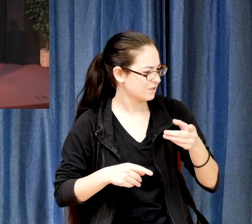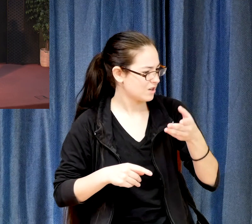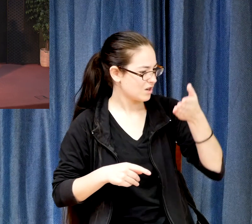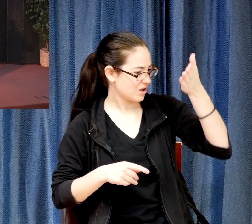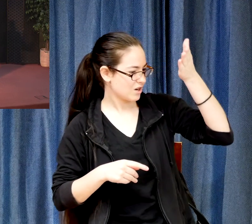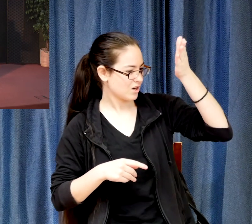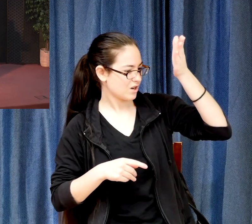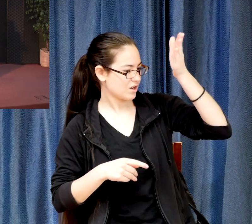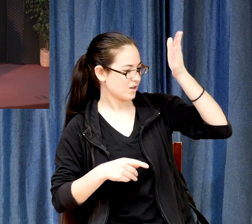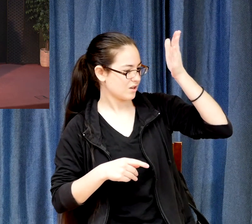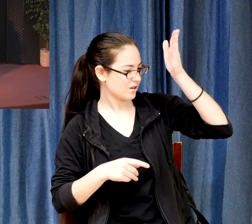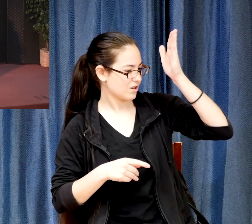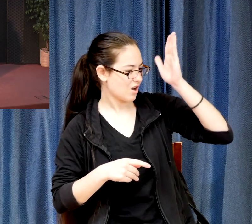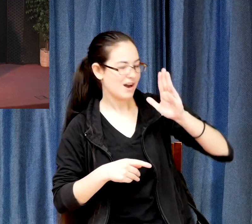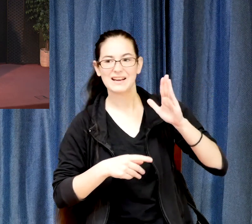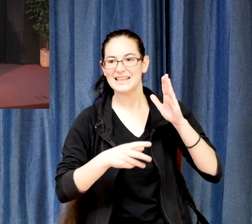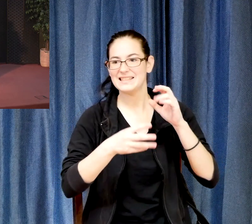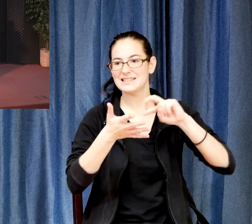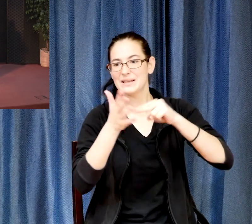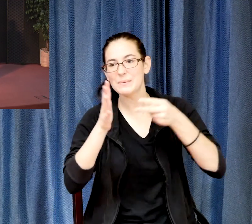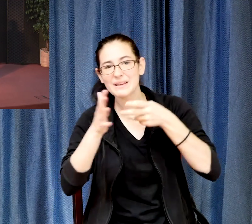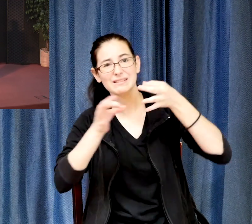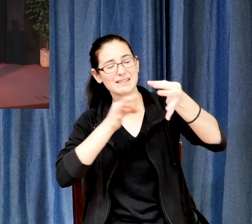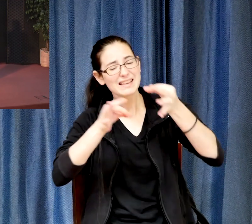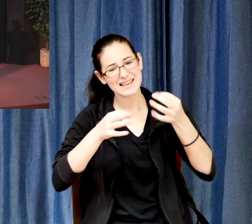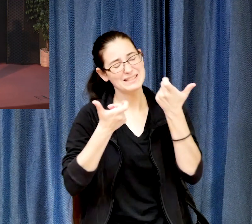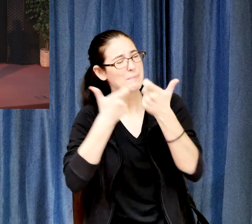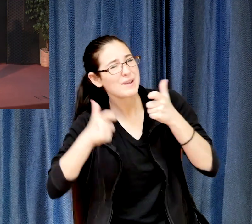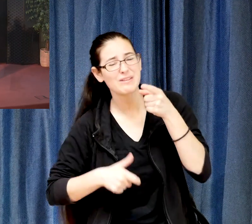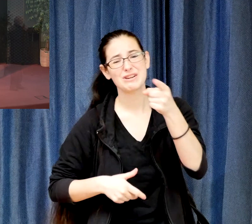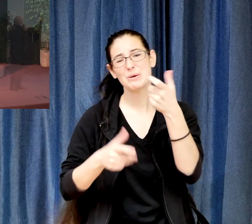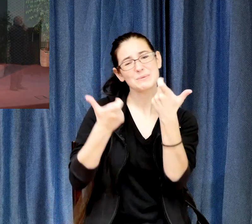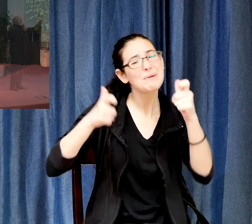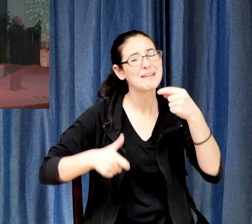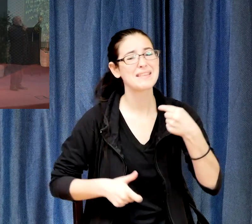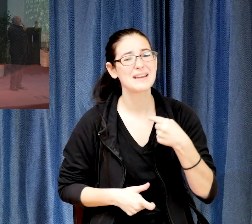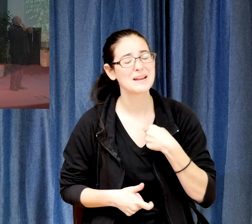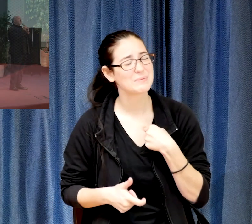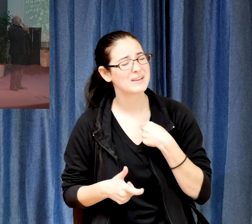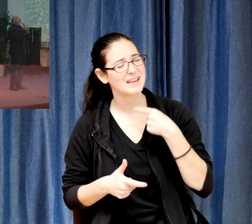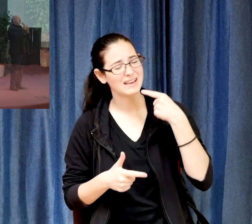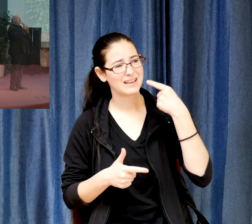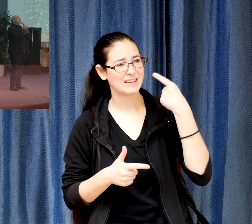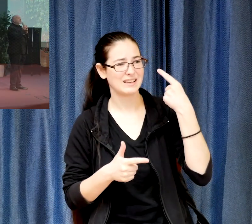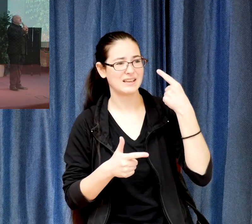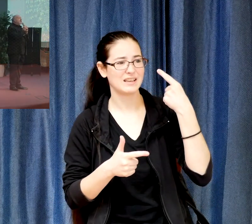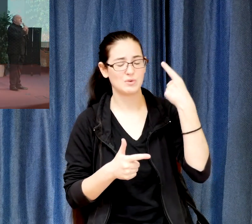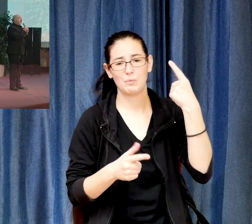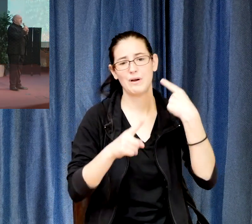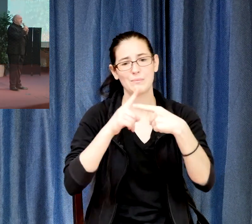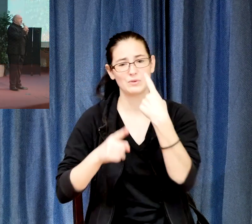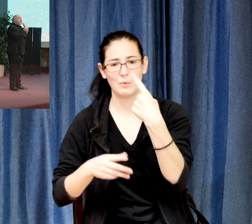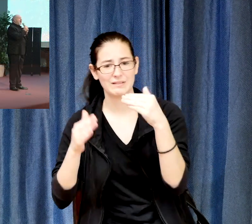what love really means. It's bigger than you and me. It's 1 + 1 =